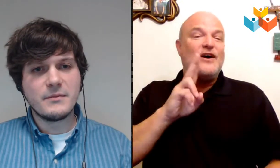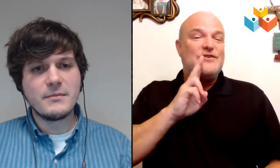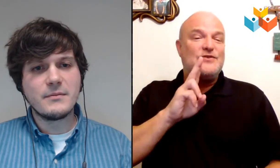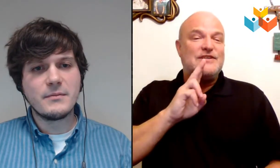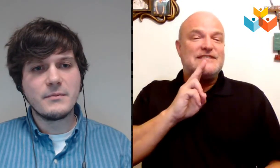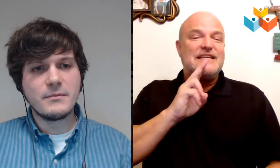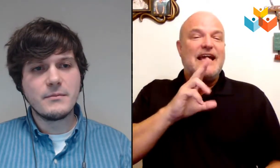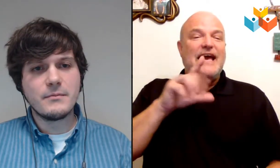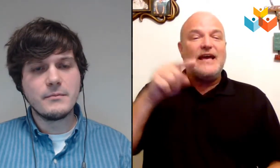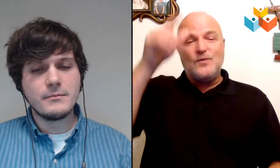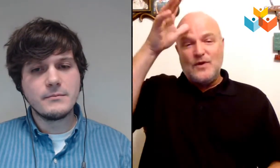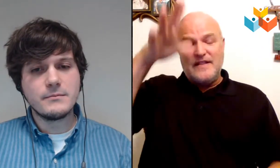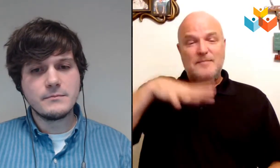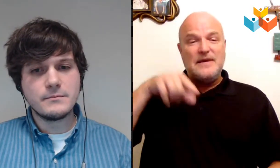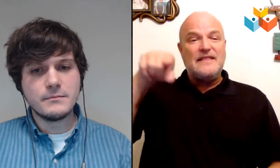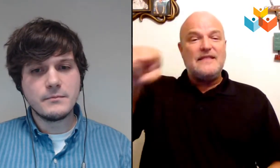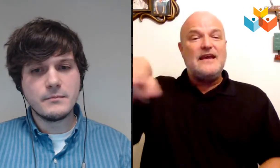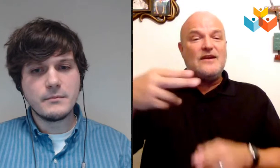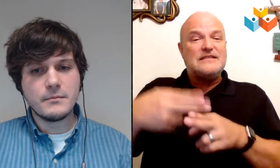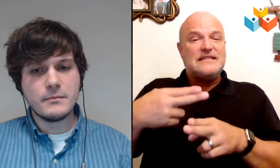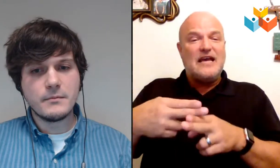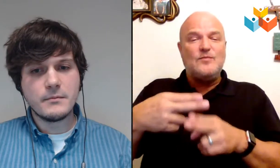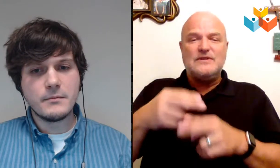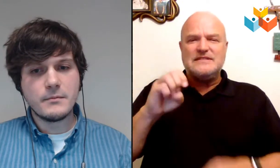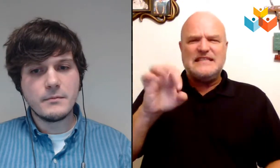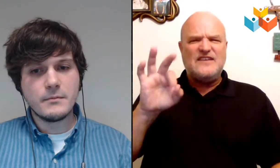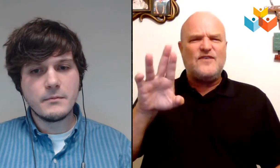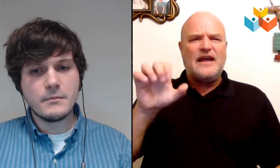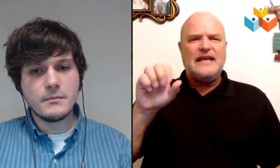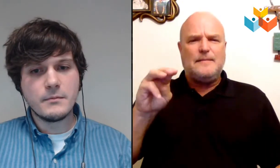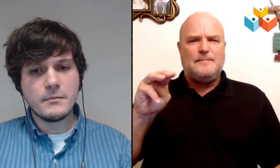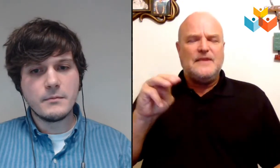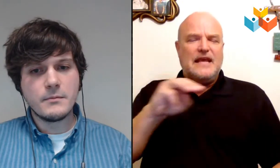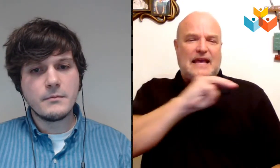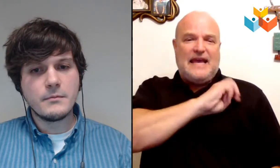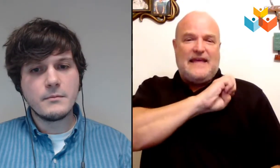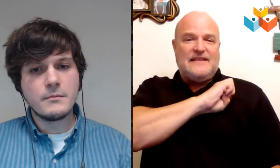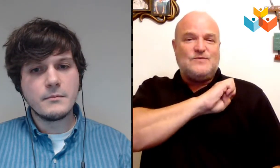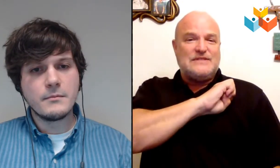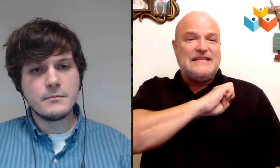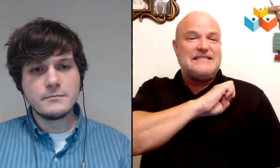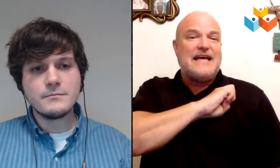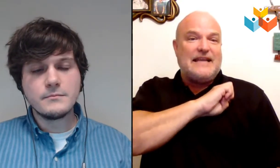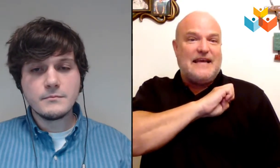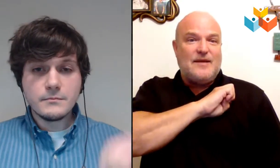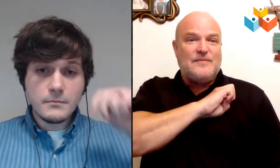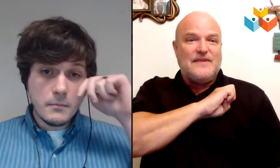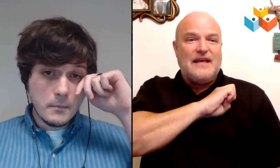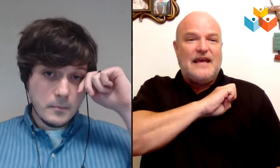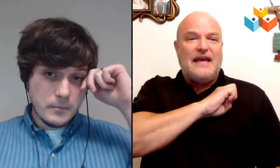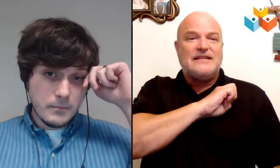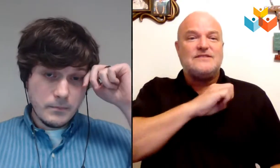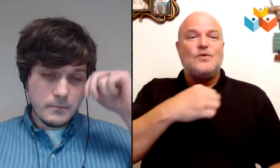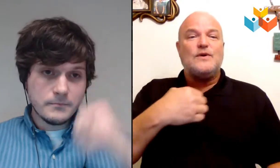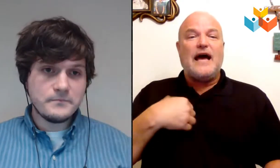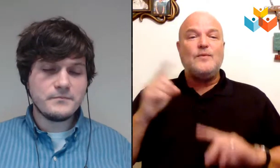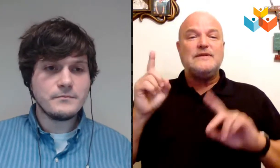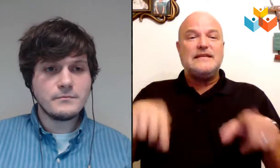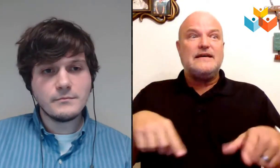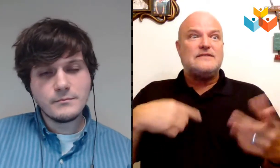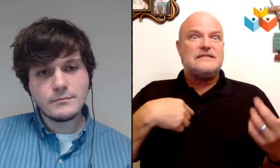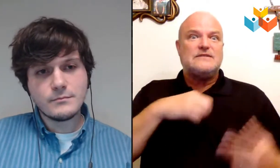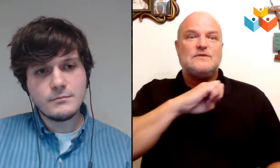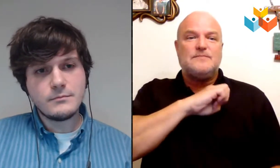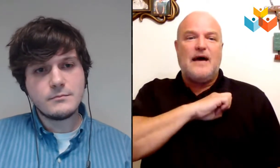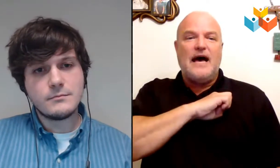trip to Honduras, and one of the men there, his name was Ephraim, and this was his sign name. And so when I